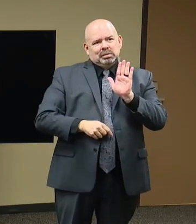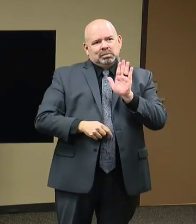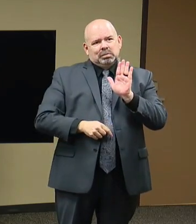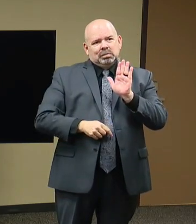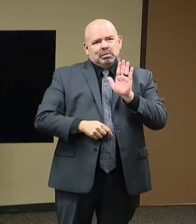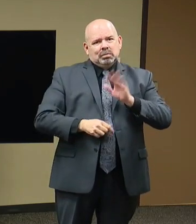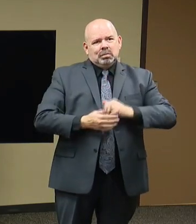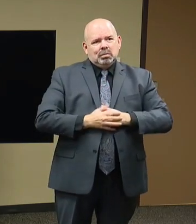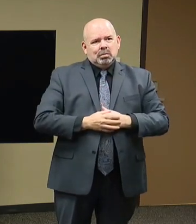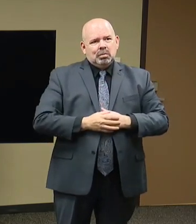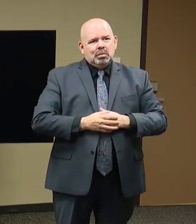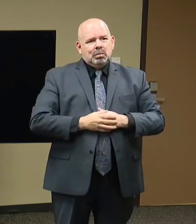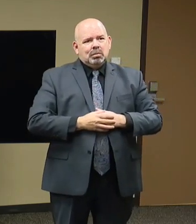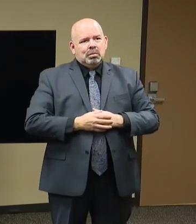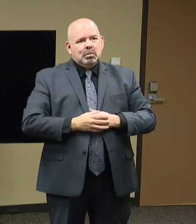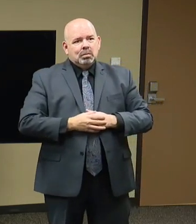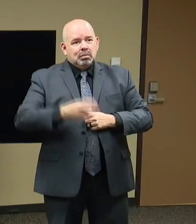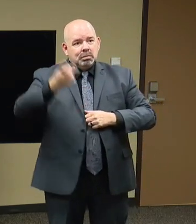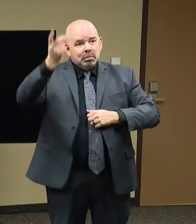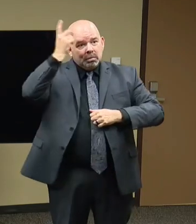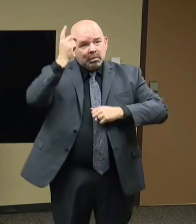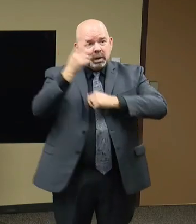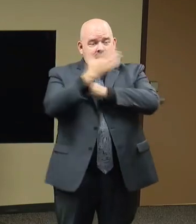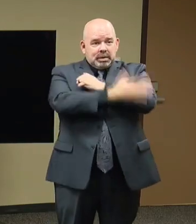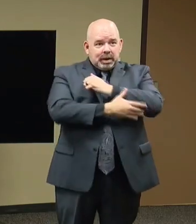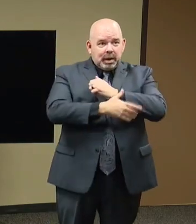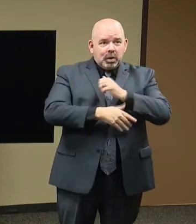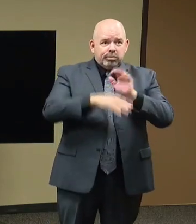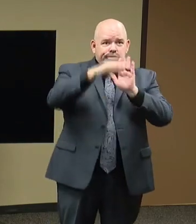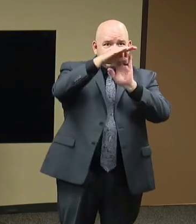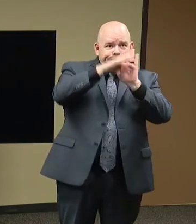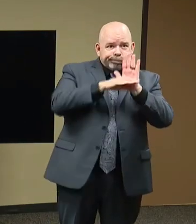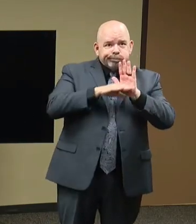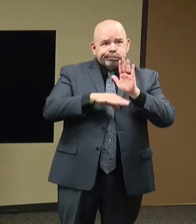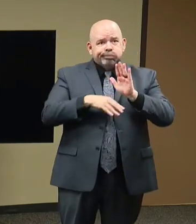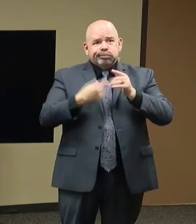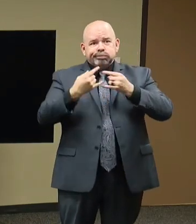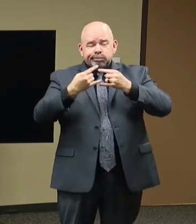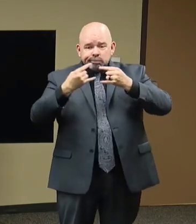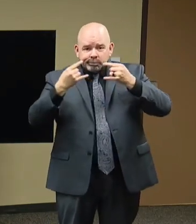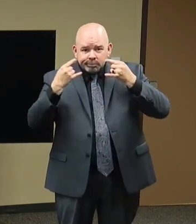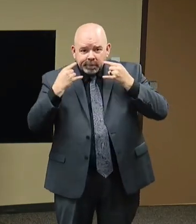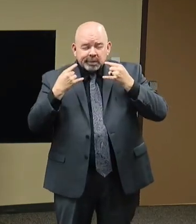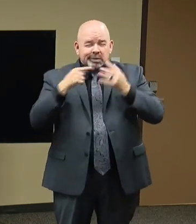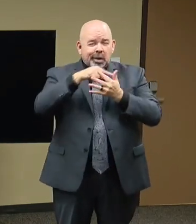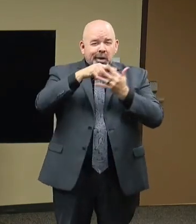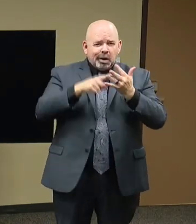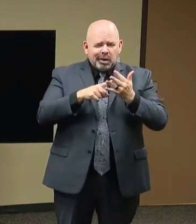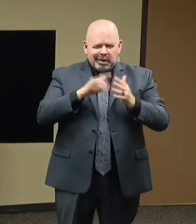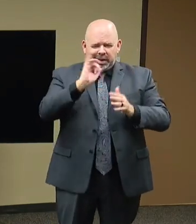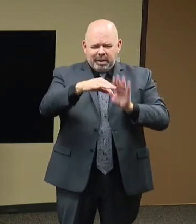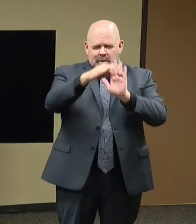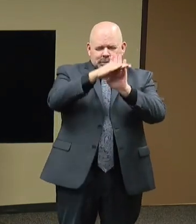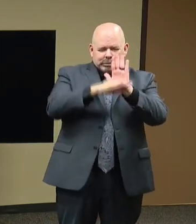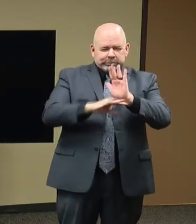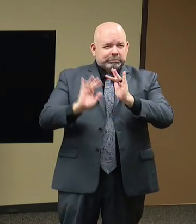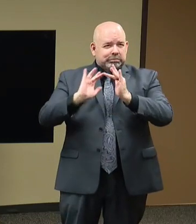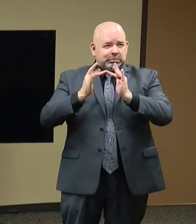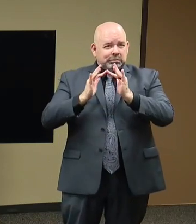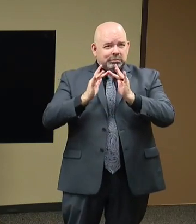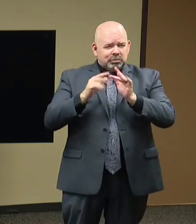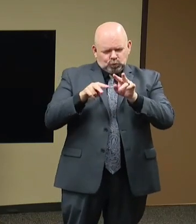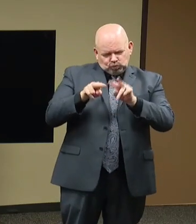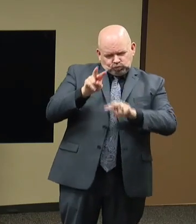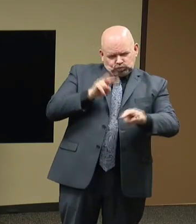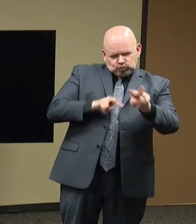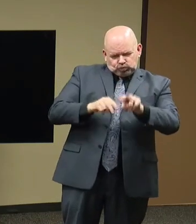and follow them. Don't just say, well, we've moved to orange, and so I was